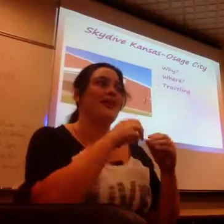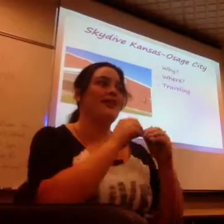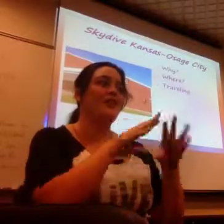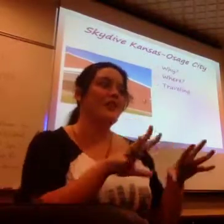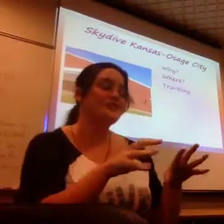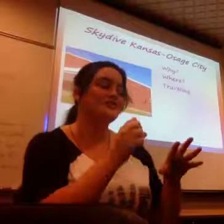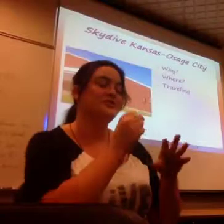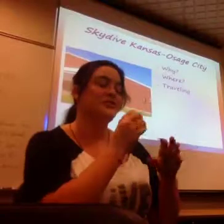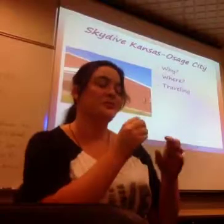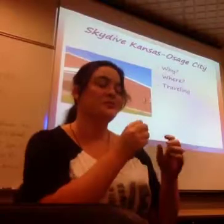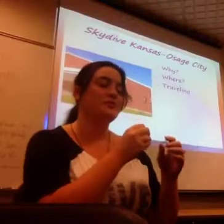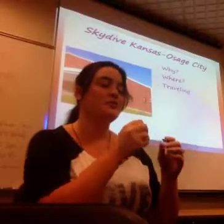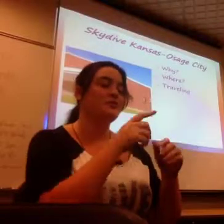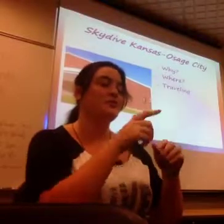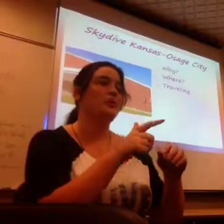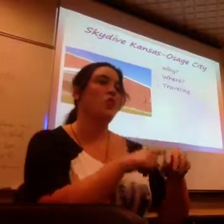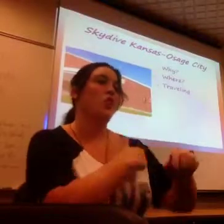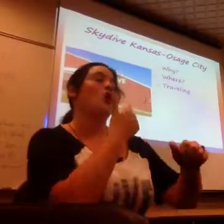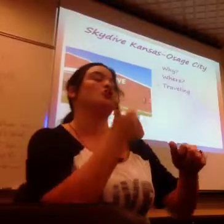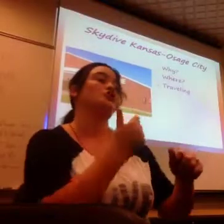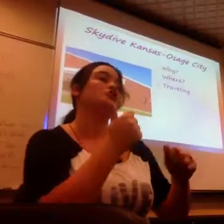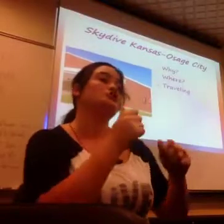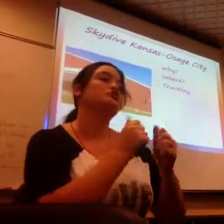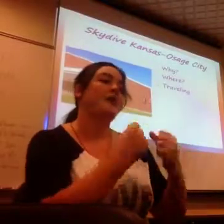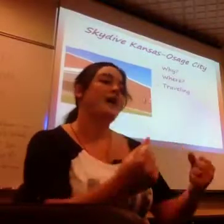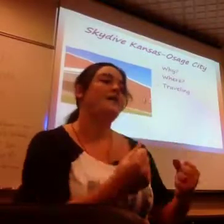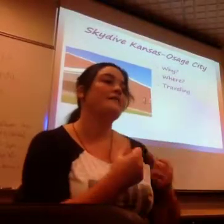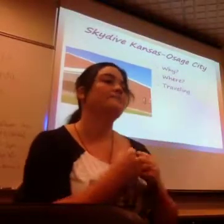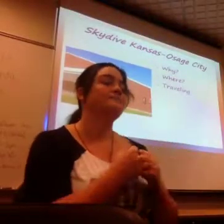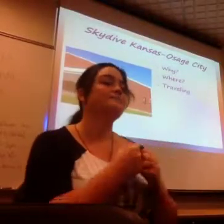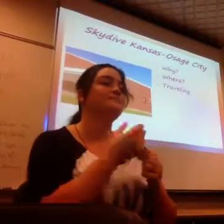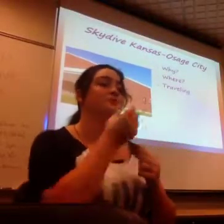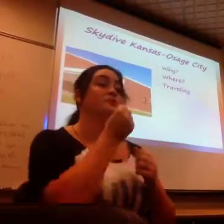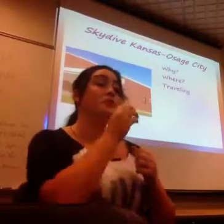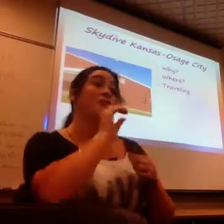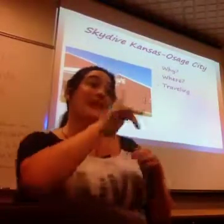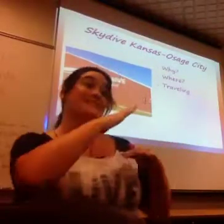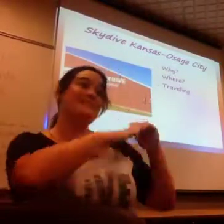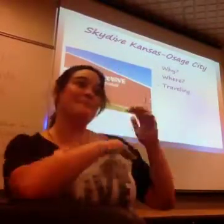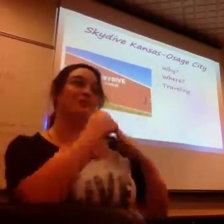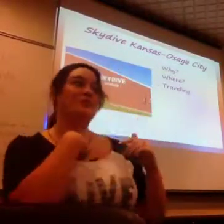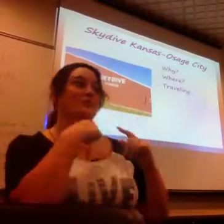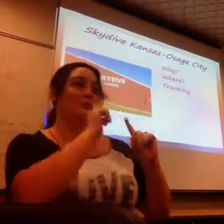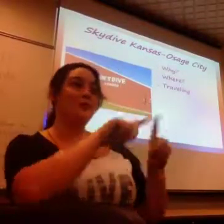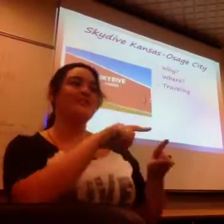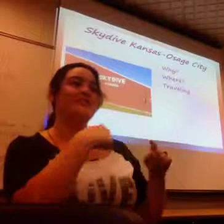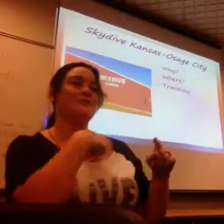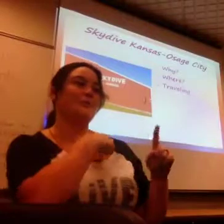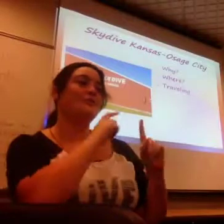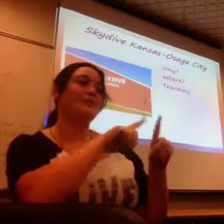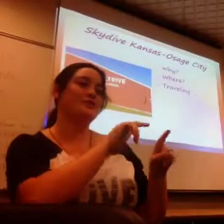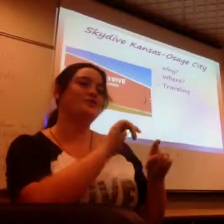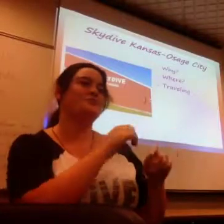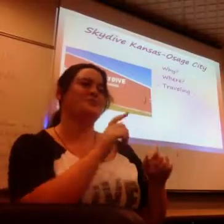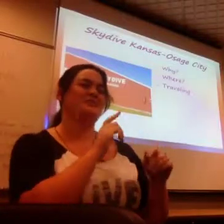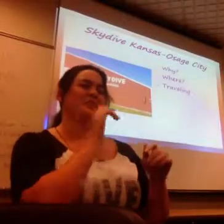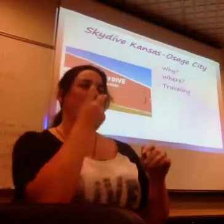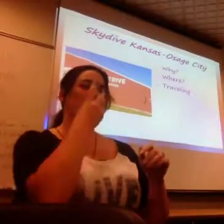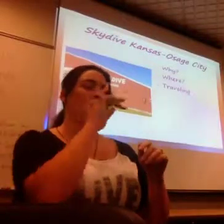site. That's the building that we went to. It's literally, it's just a barn. And big open door, it's a barn, you walk